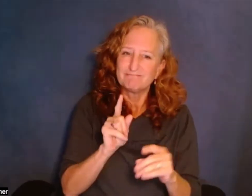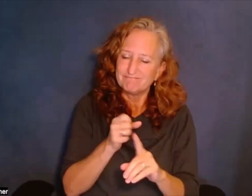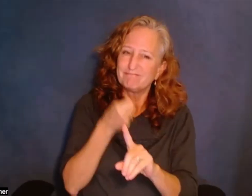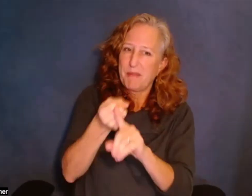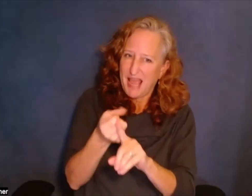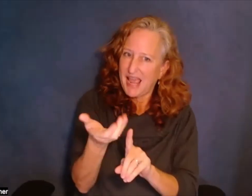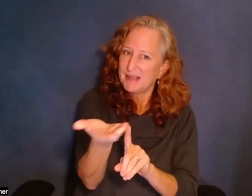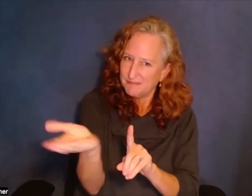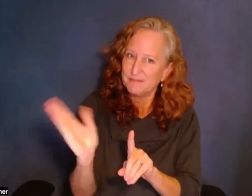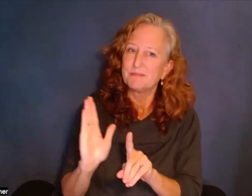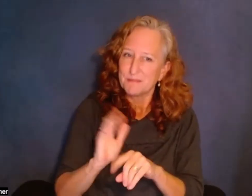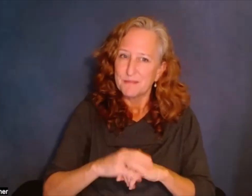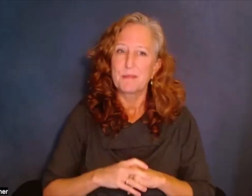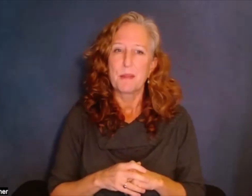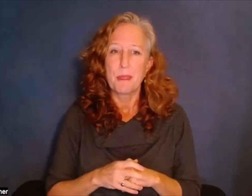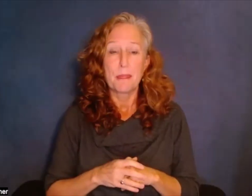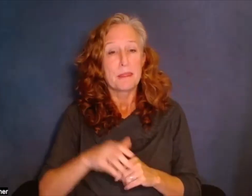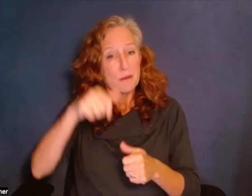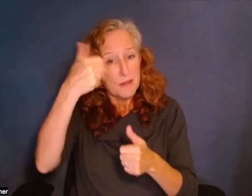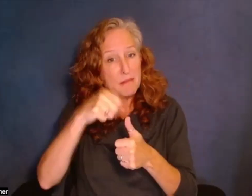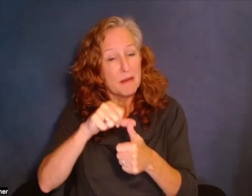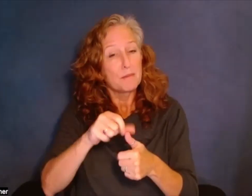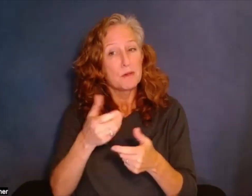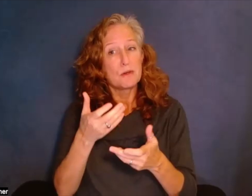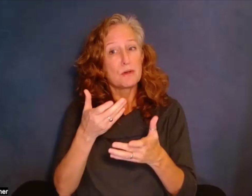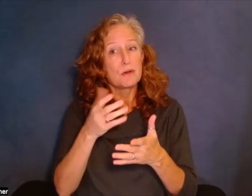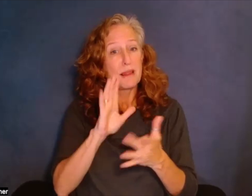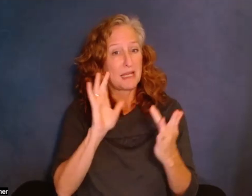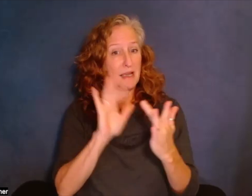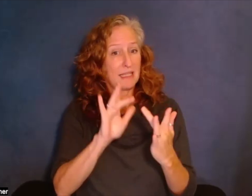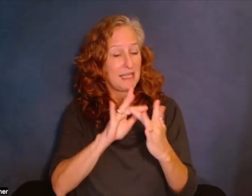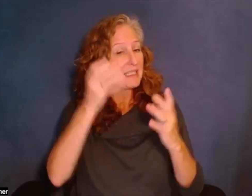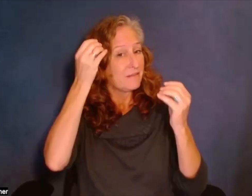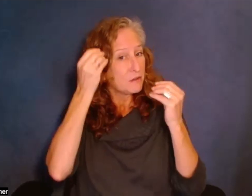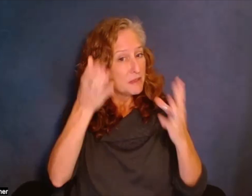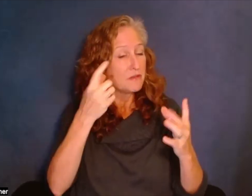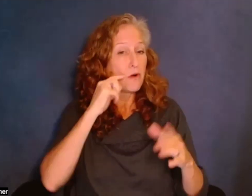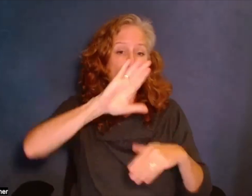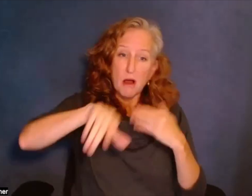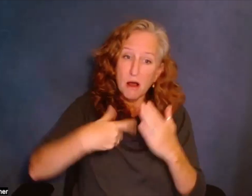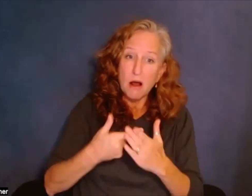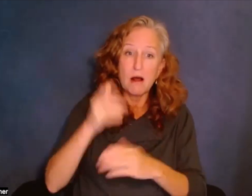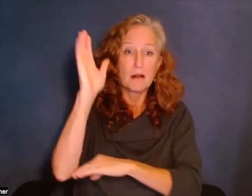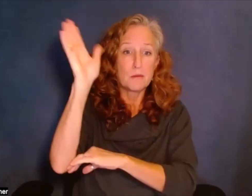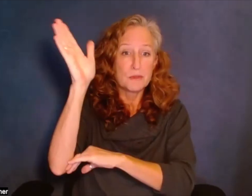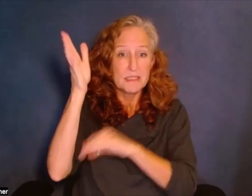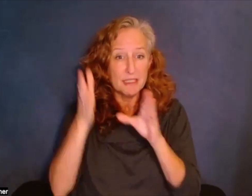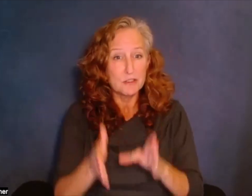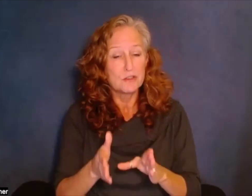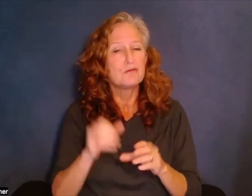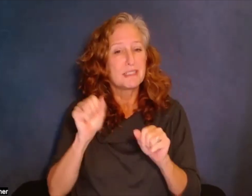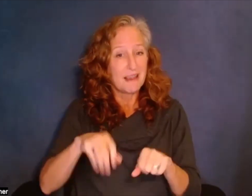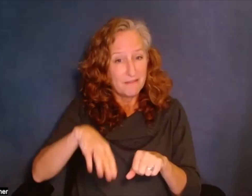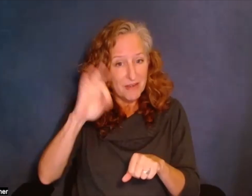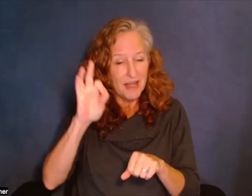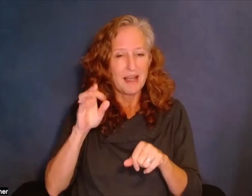give. Here at NDI, we like to use the embedded alt text and we also like to use image descriptions.